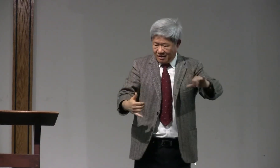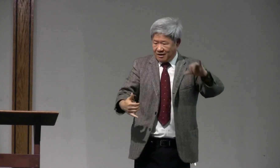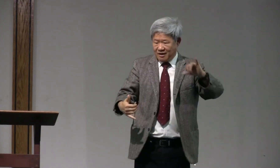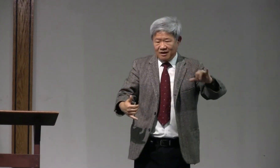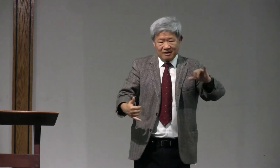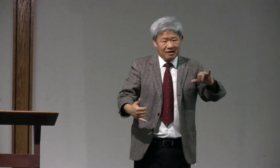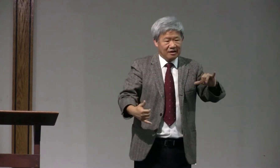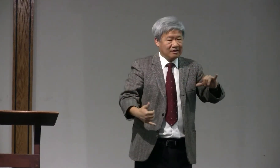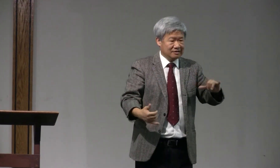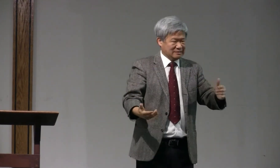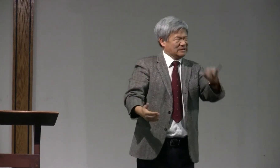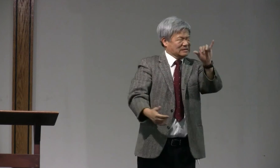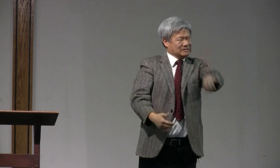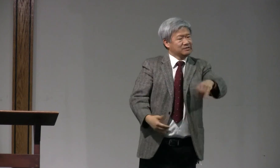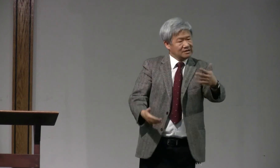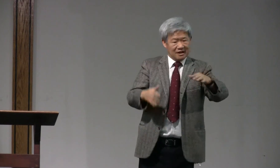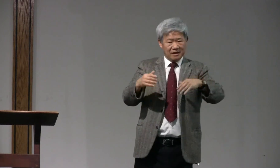there may be many people coming forward.